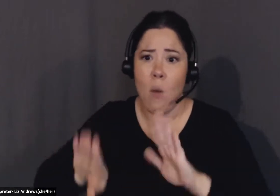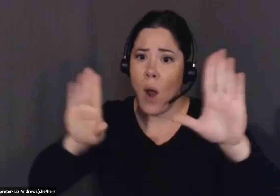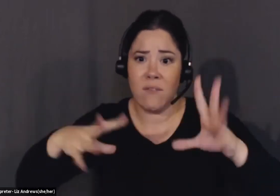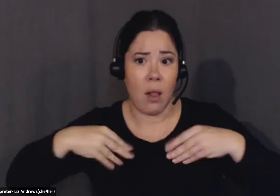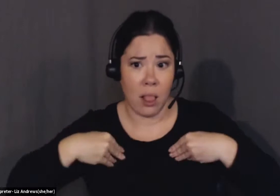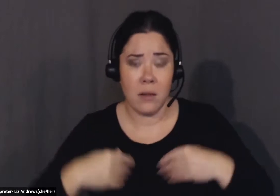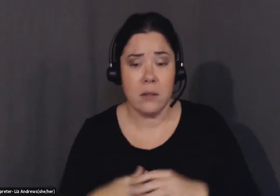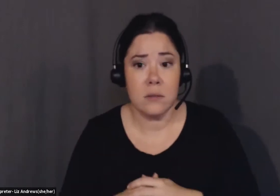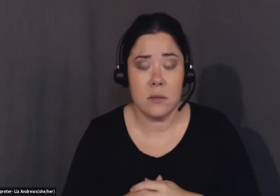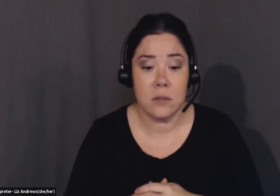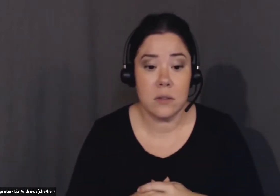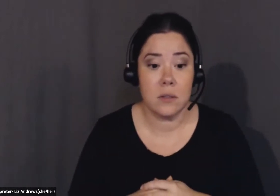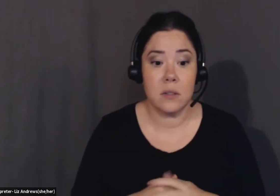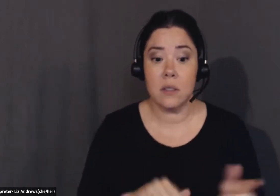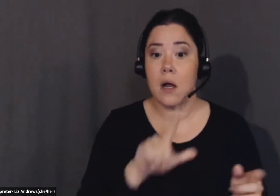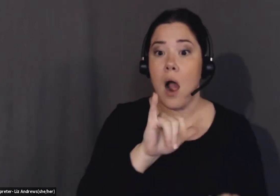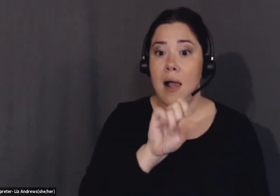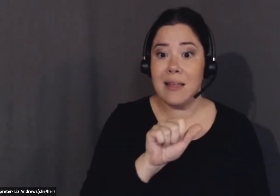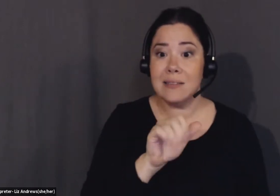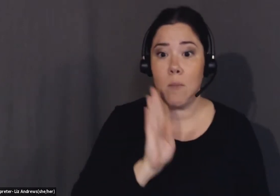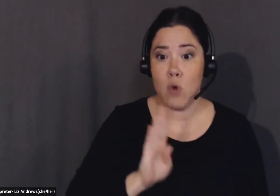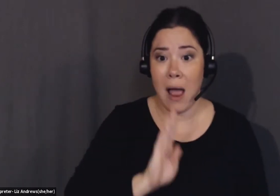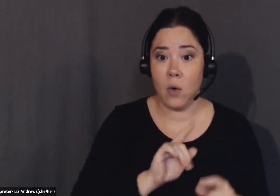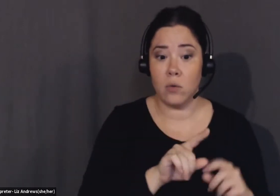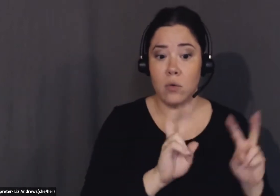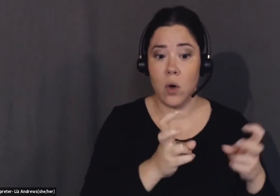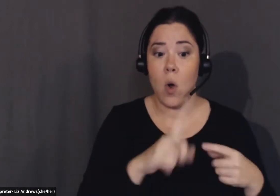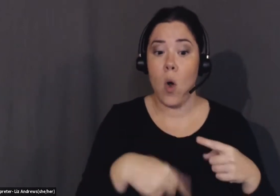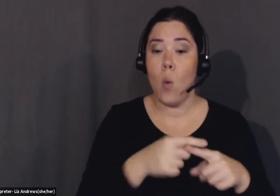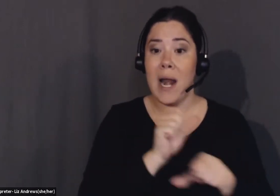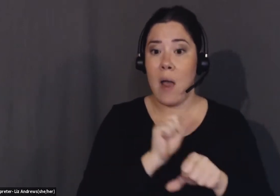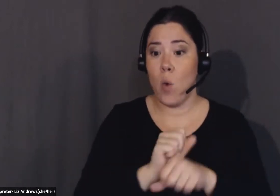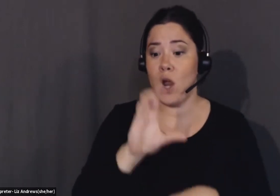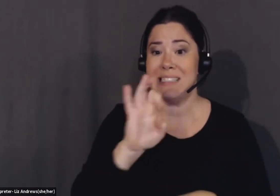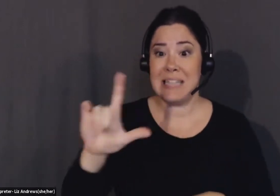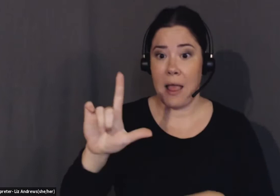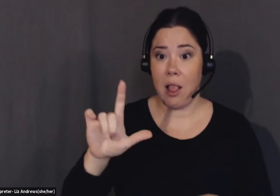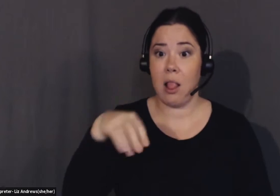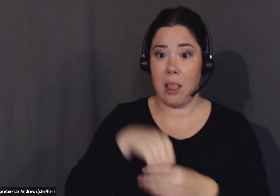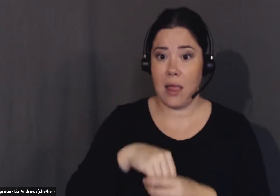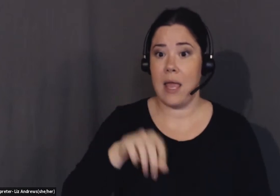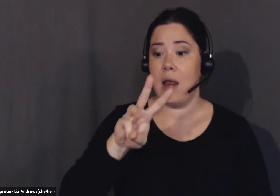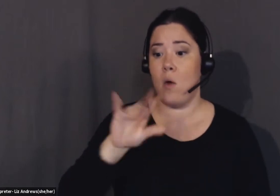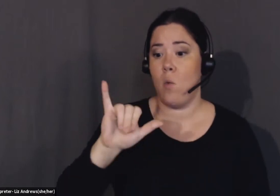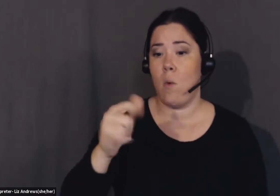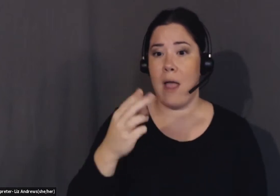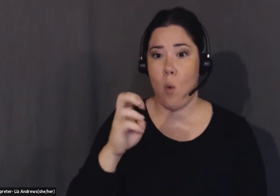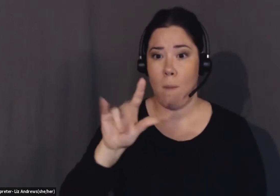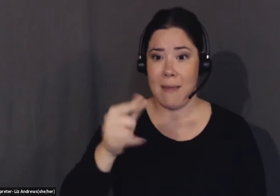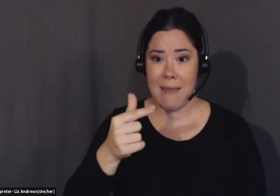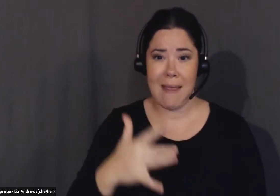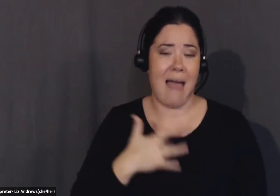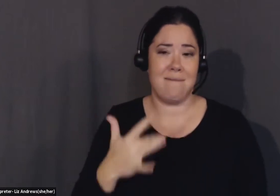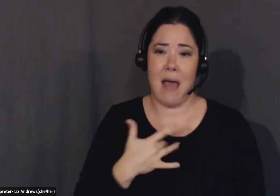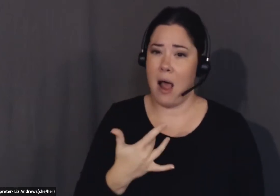Lisa Brown Excellent. also stated, when I started working at our SIL in Casper, Wyoming, I finally felt at home with the staff and management